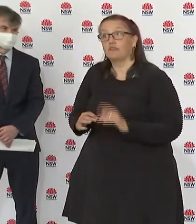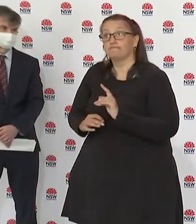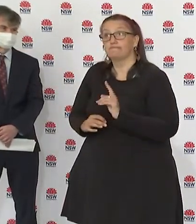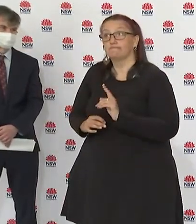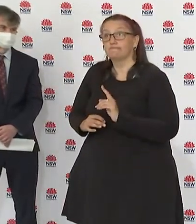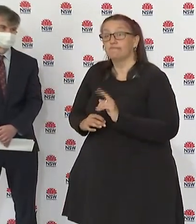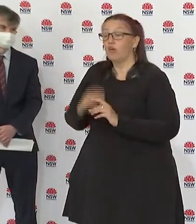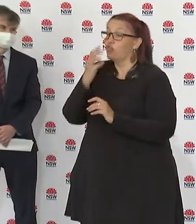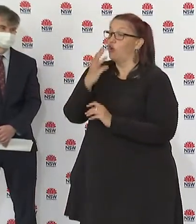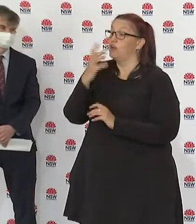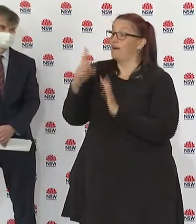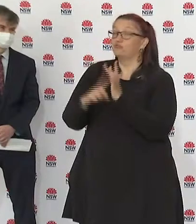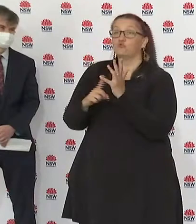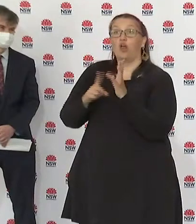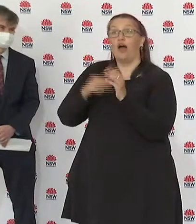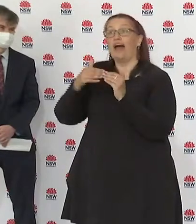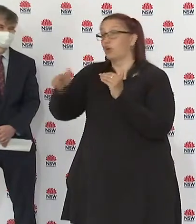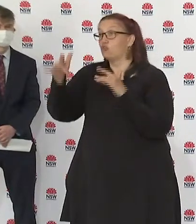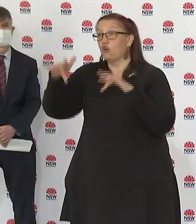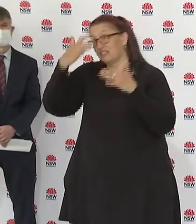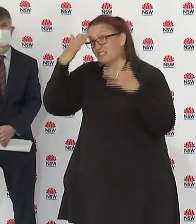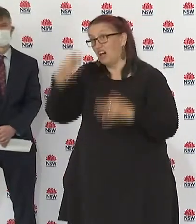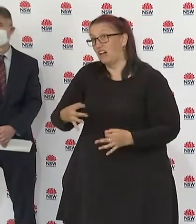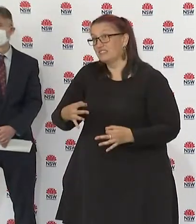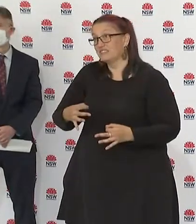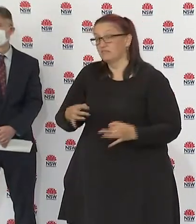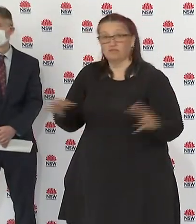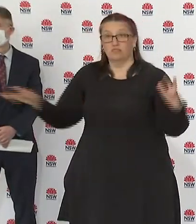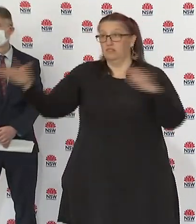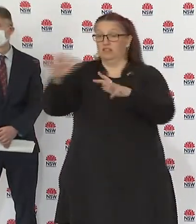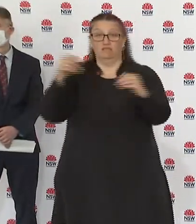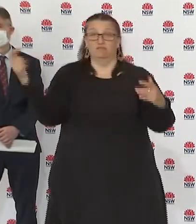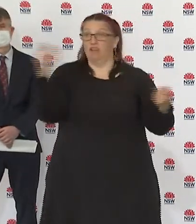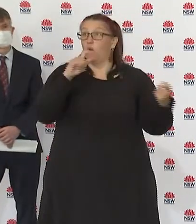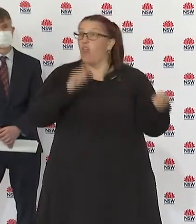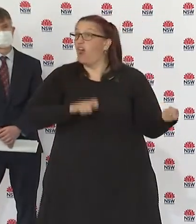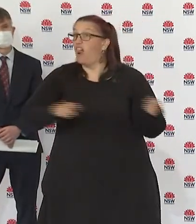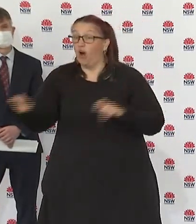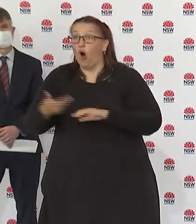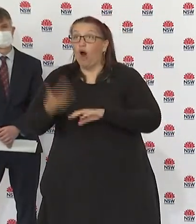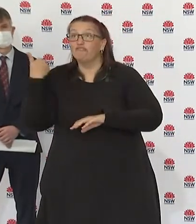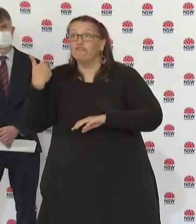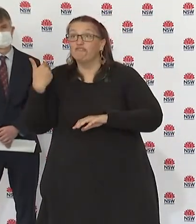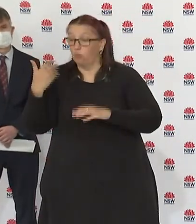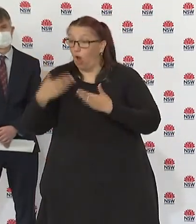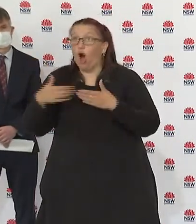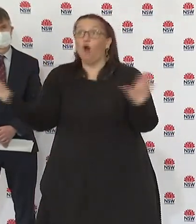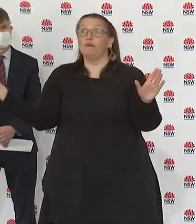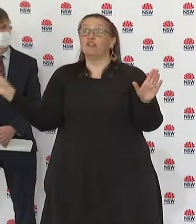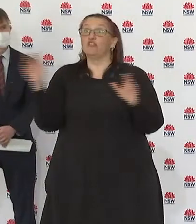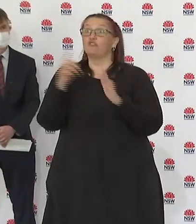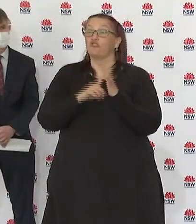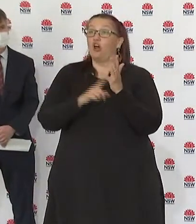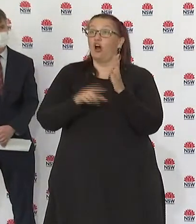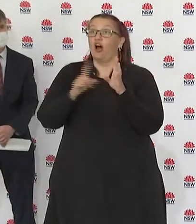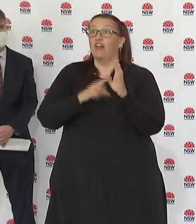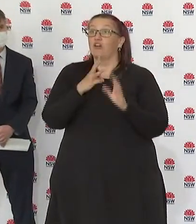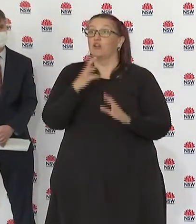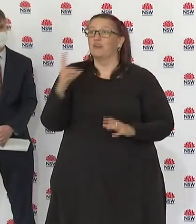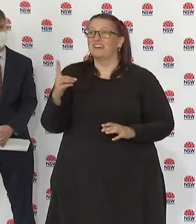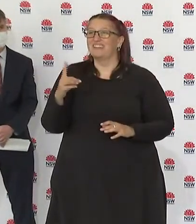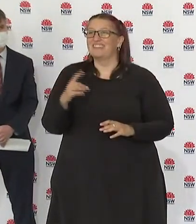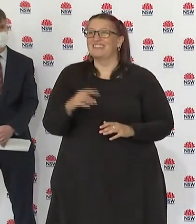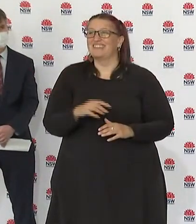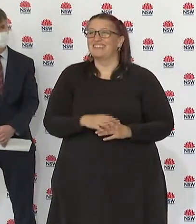what July 31 and beyond looks like. The lockdown could be lifted on July 31, Premier. The lockdown could be lifted. Look,